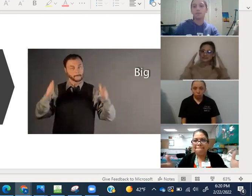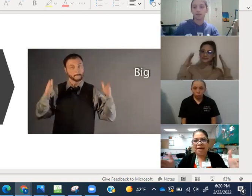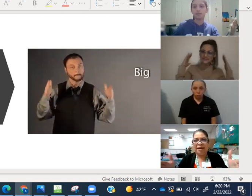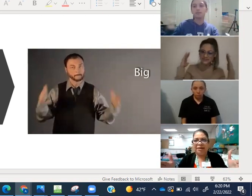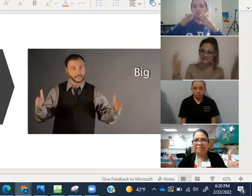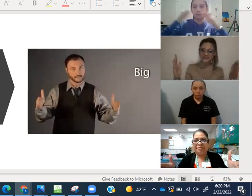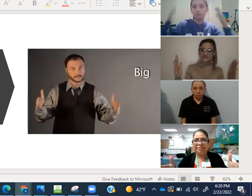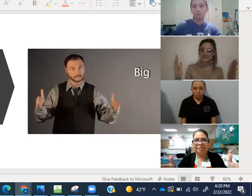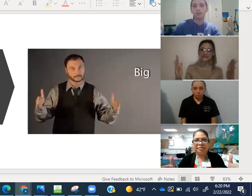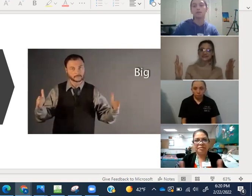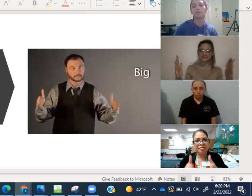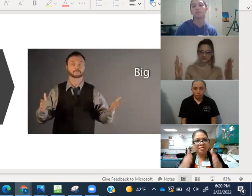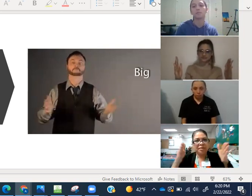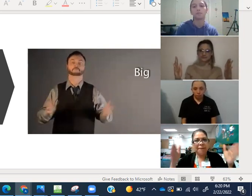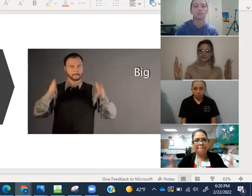big,